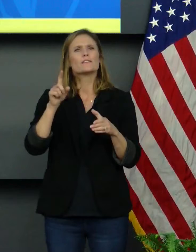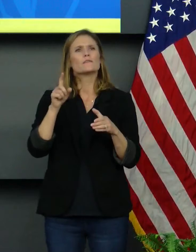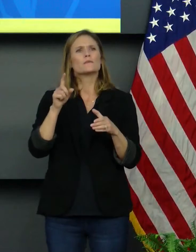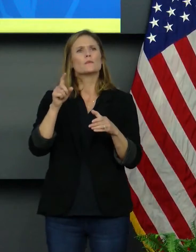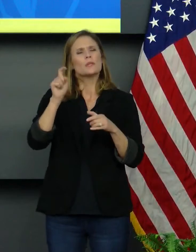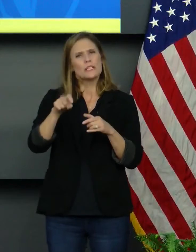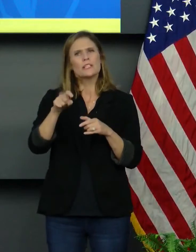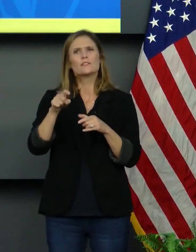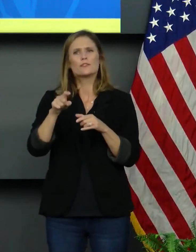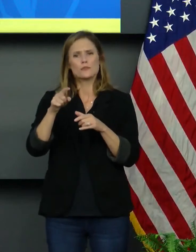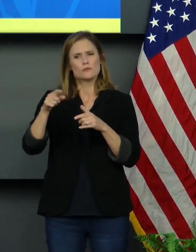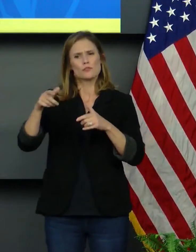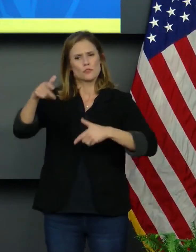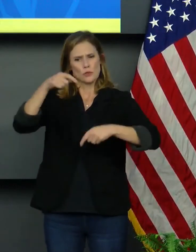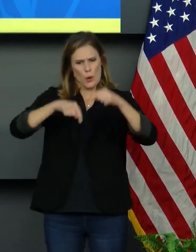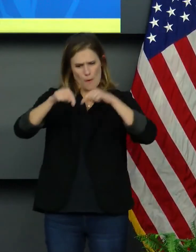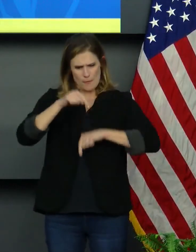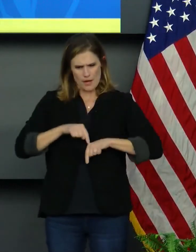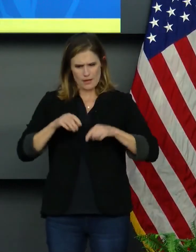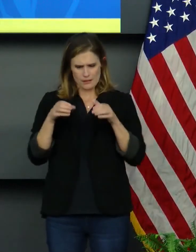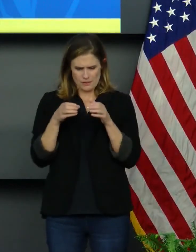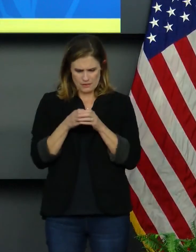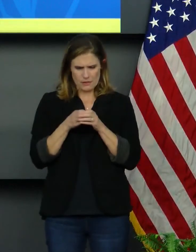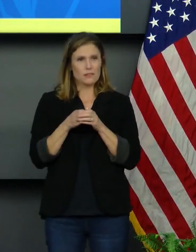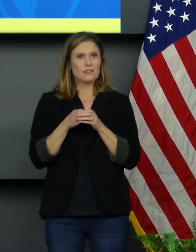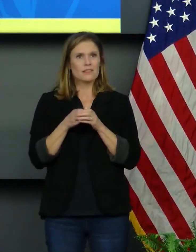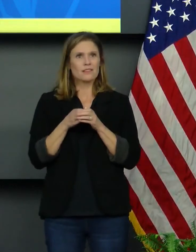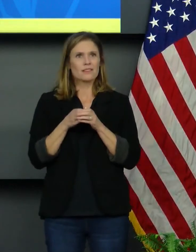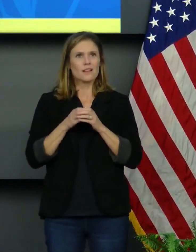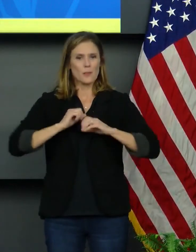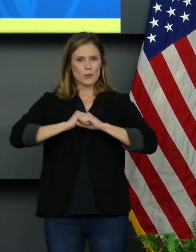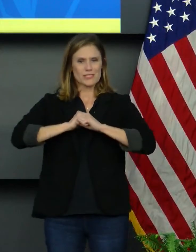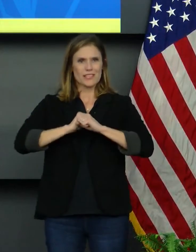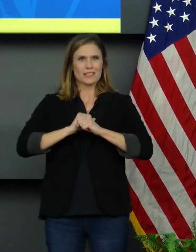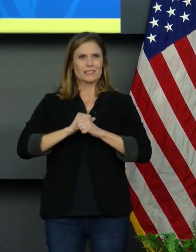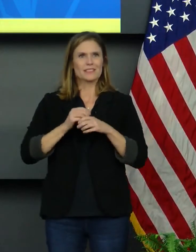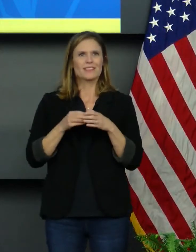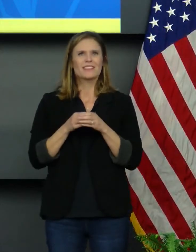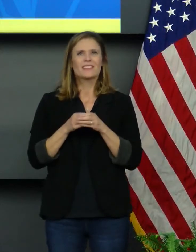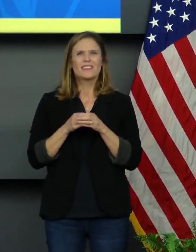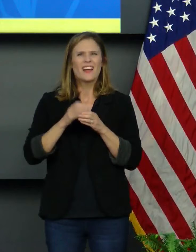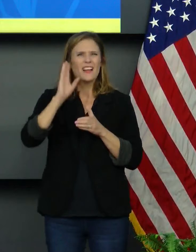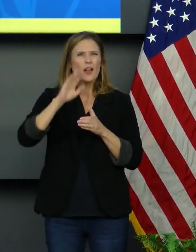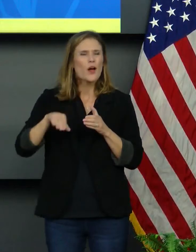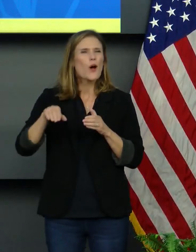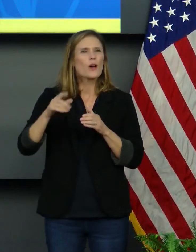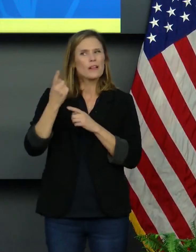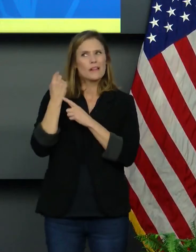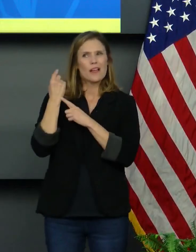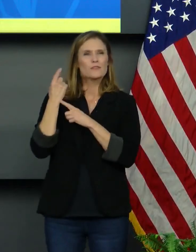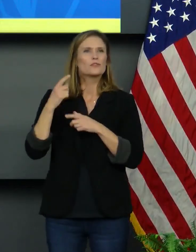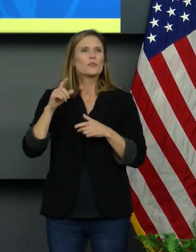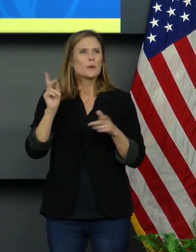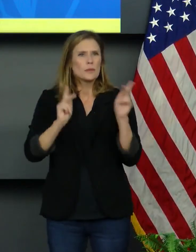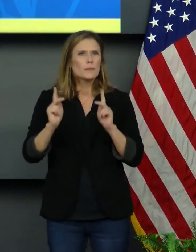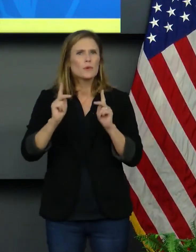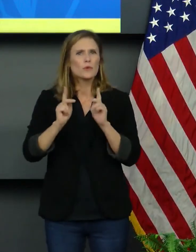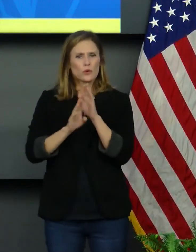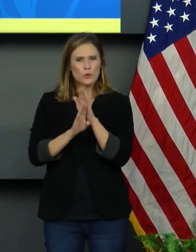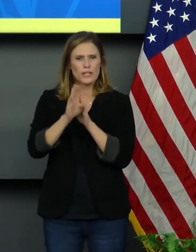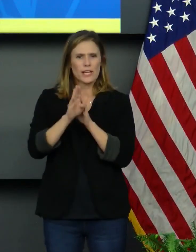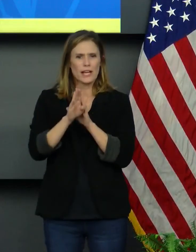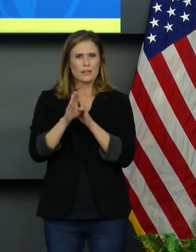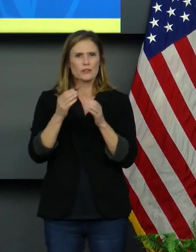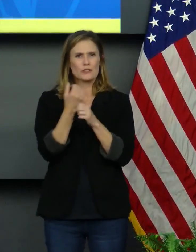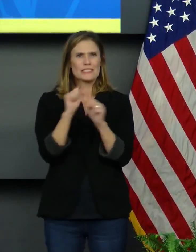those that are the most protected around you. I think that most people went through this at some point during the last year. You kind of create your